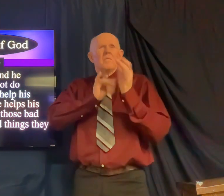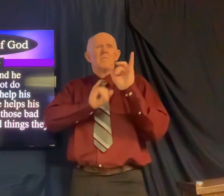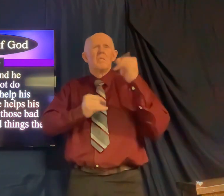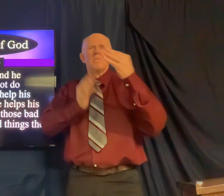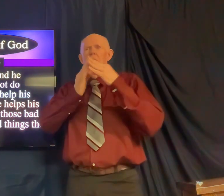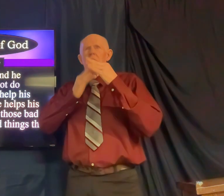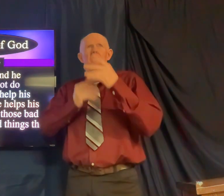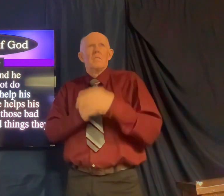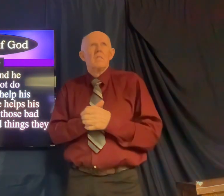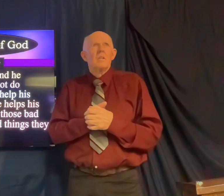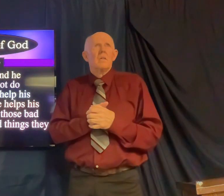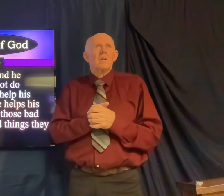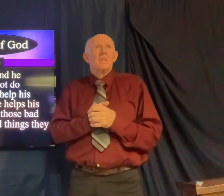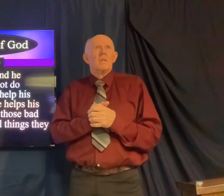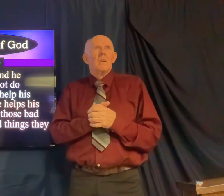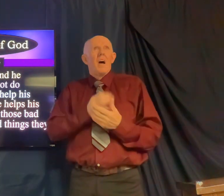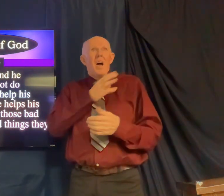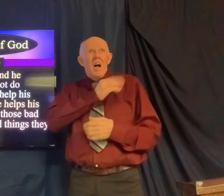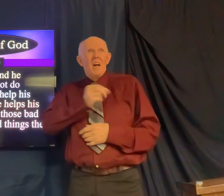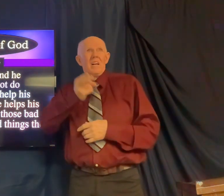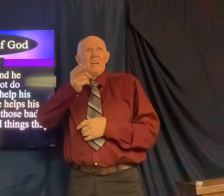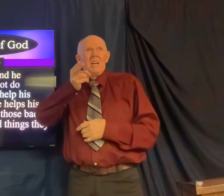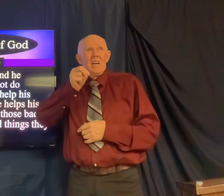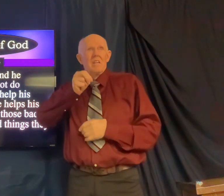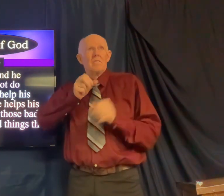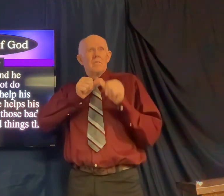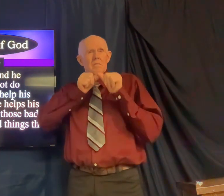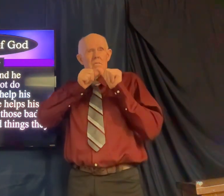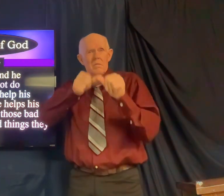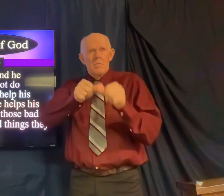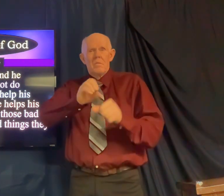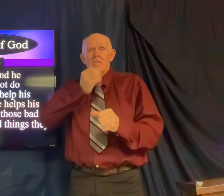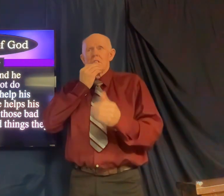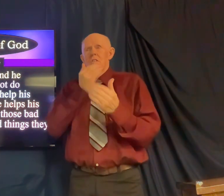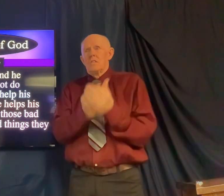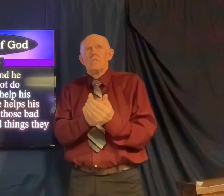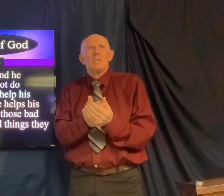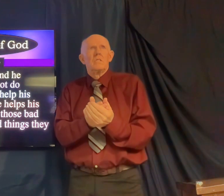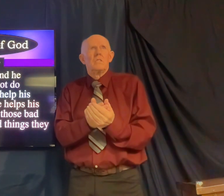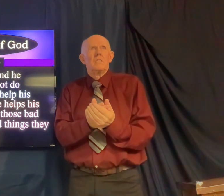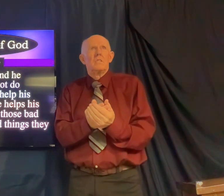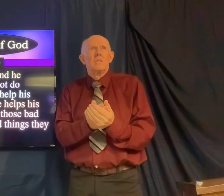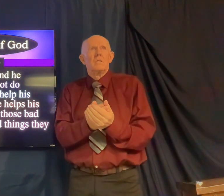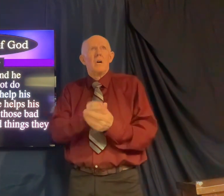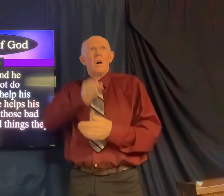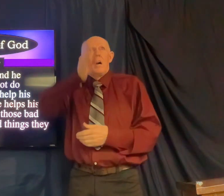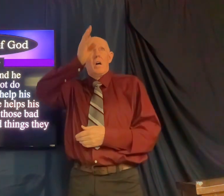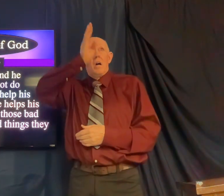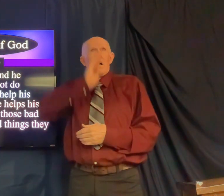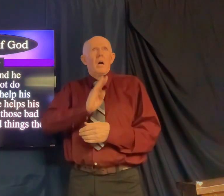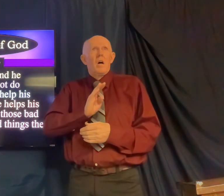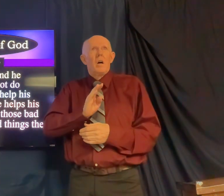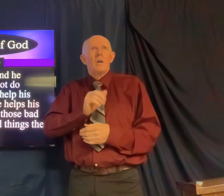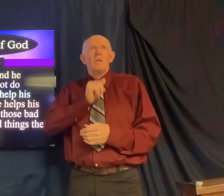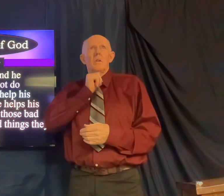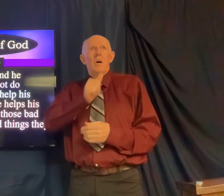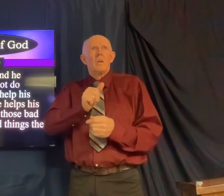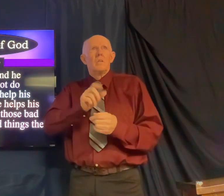He was still there in Jerusalem. And He continues to be good. God